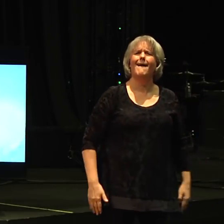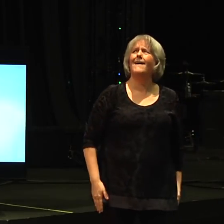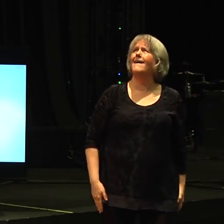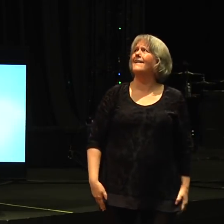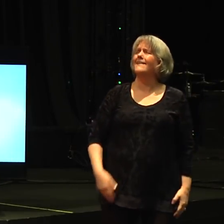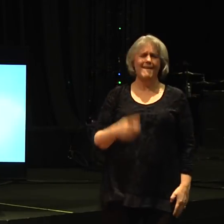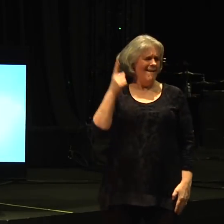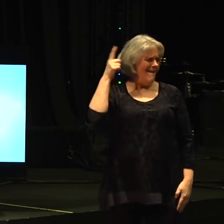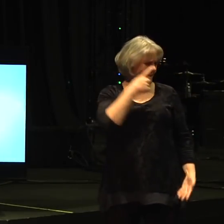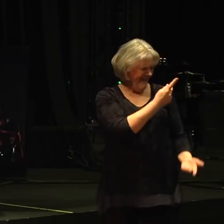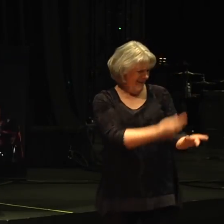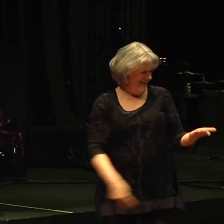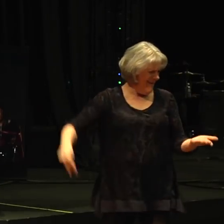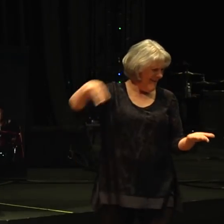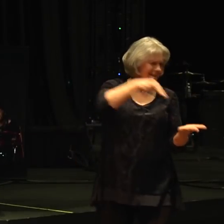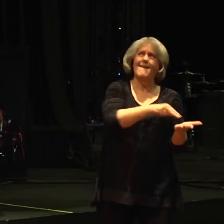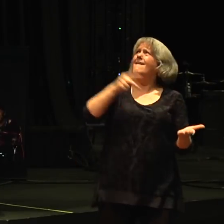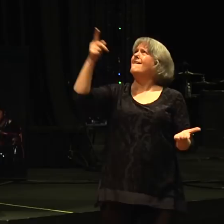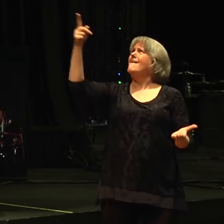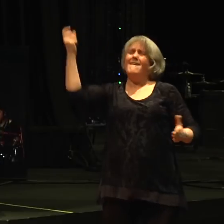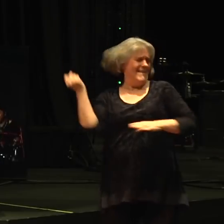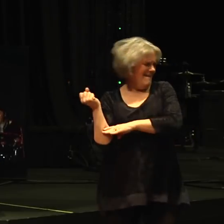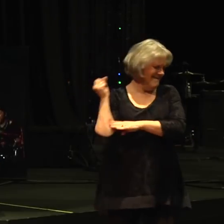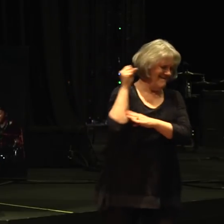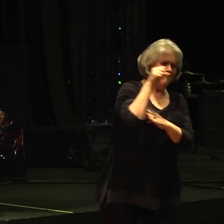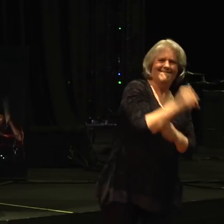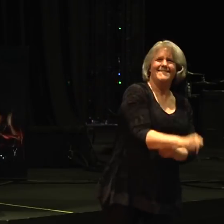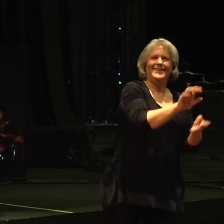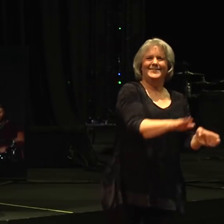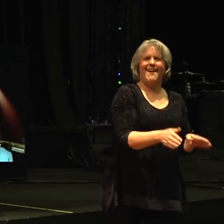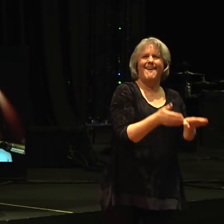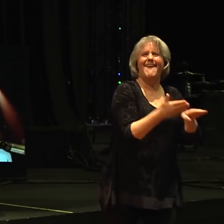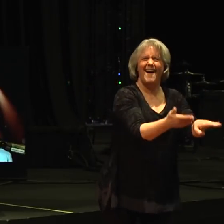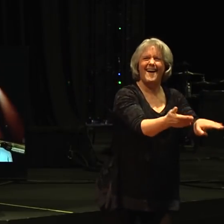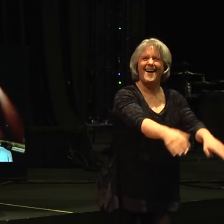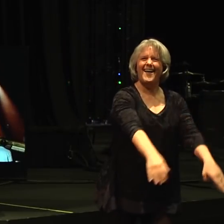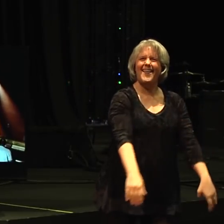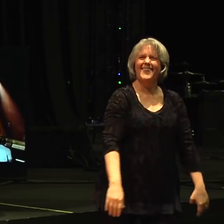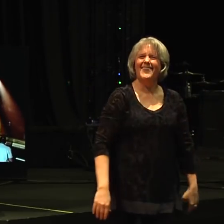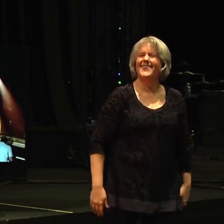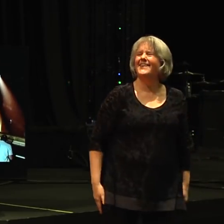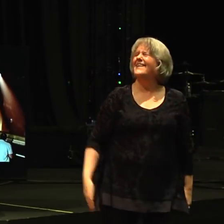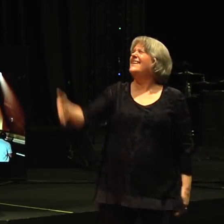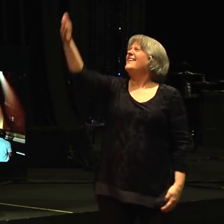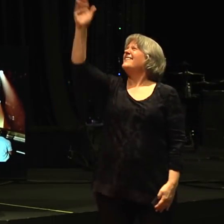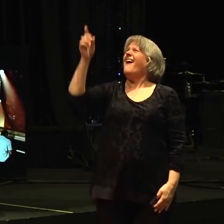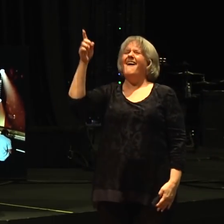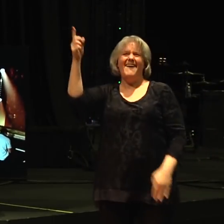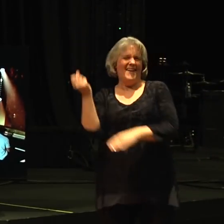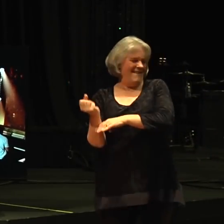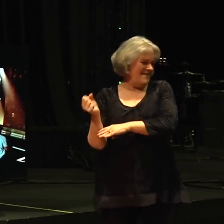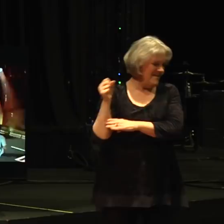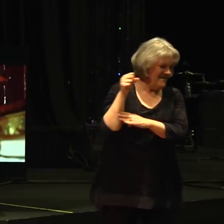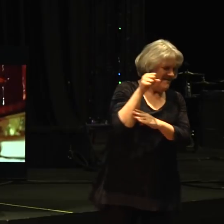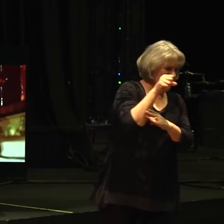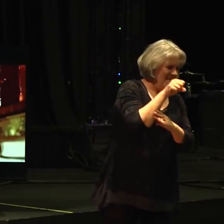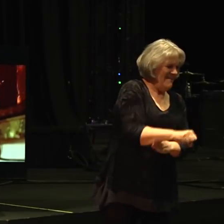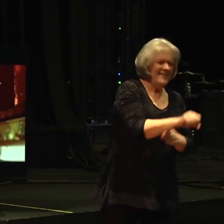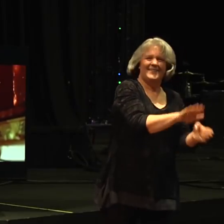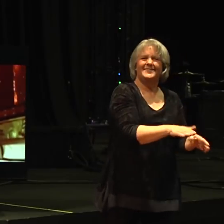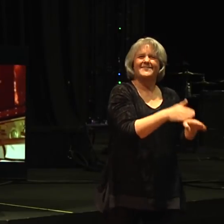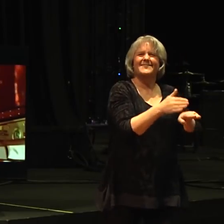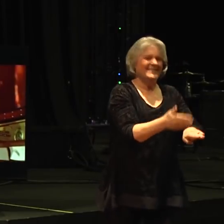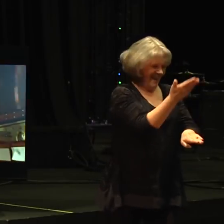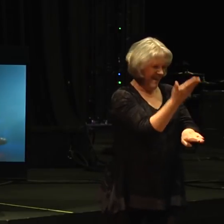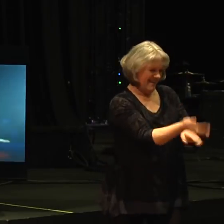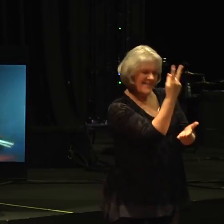remain, 'cause our God has robbed the grave, and our God has robbed